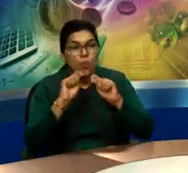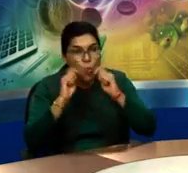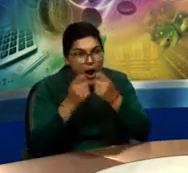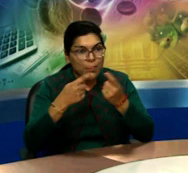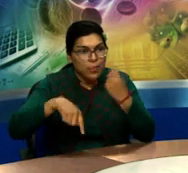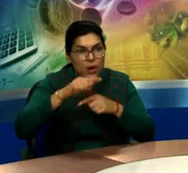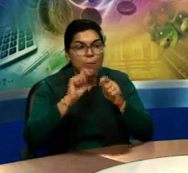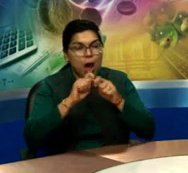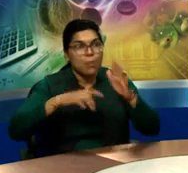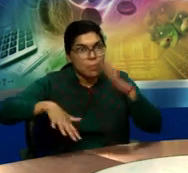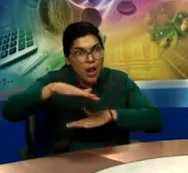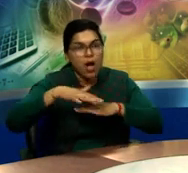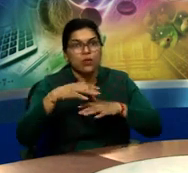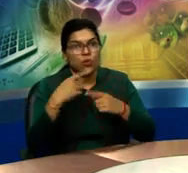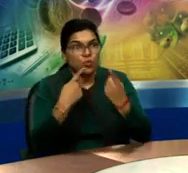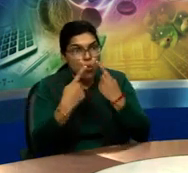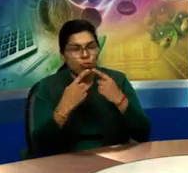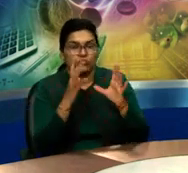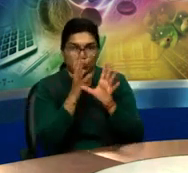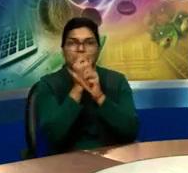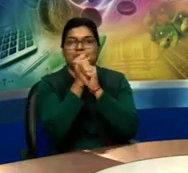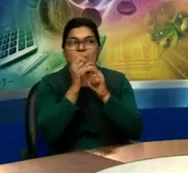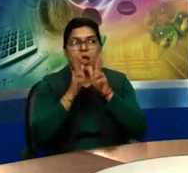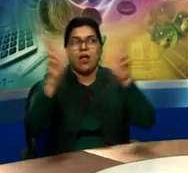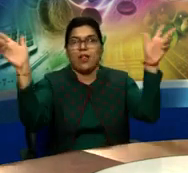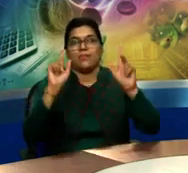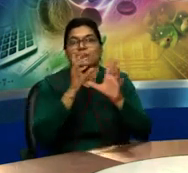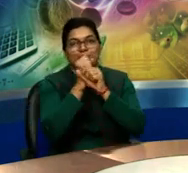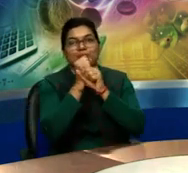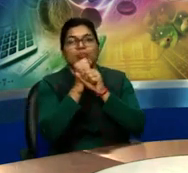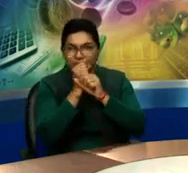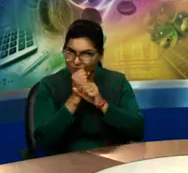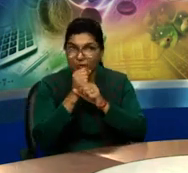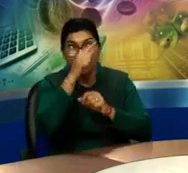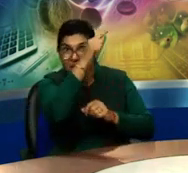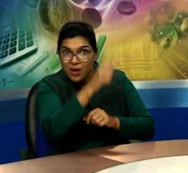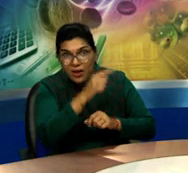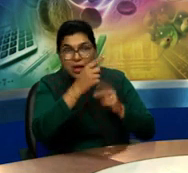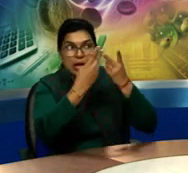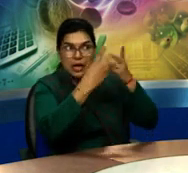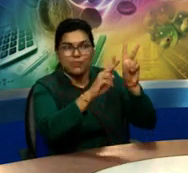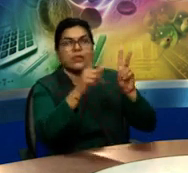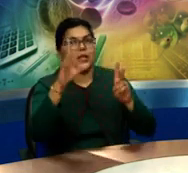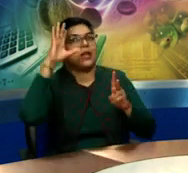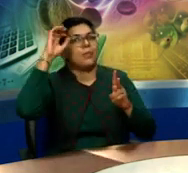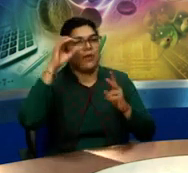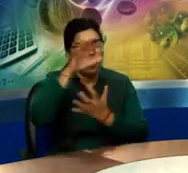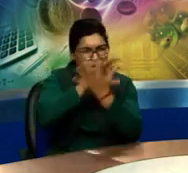is confidentiality, to keep the secret to the self only. So these are all the general ethics